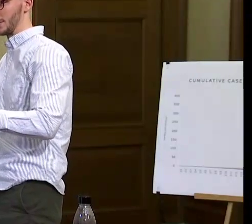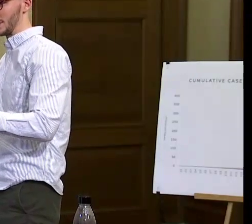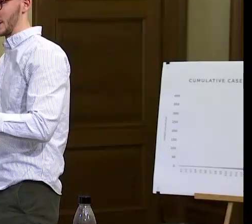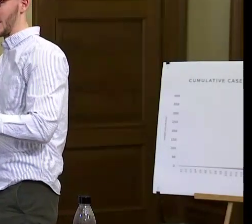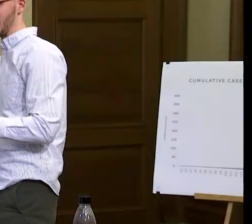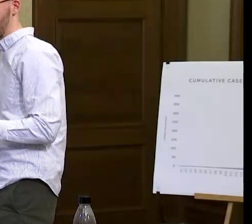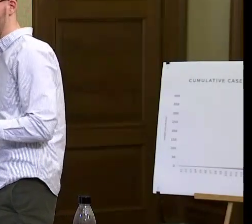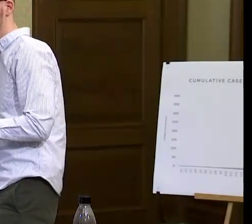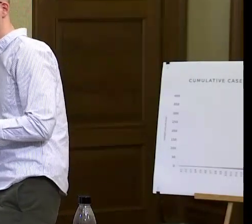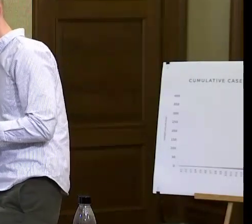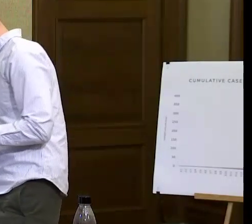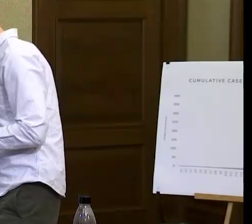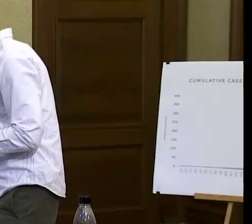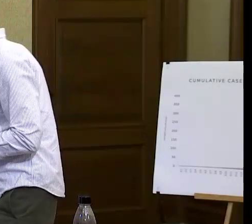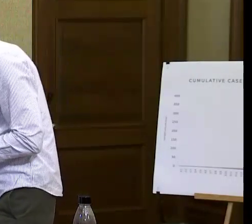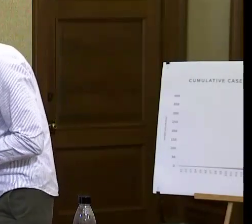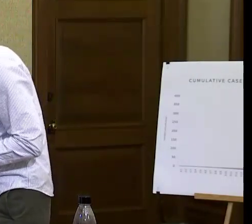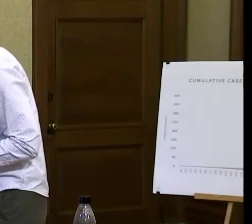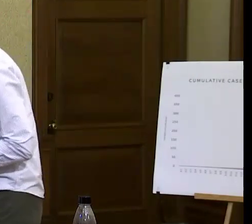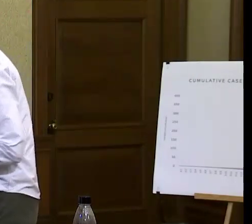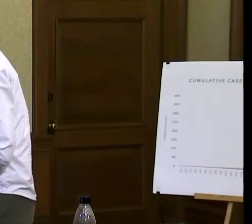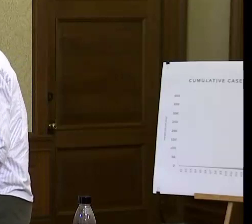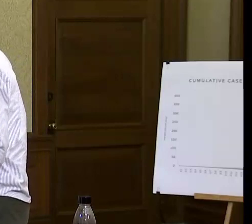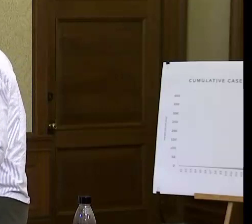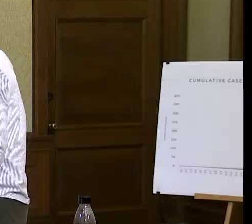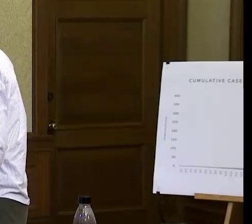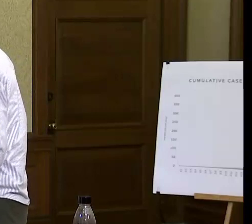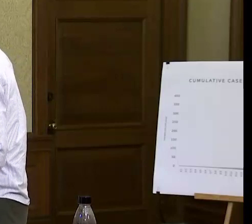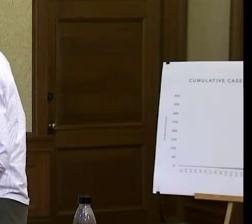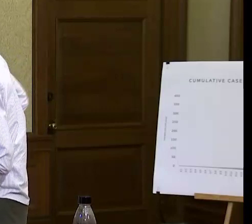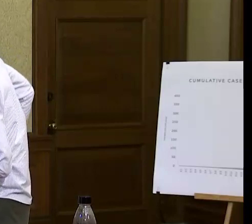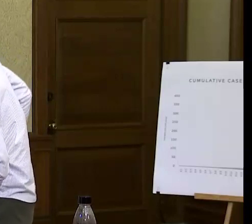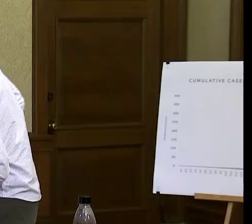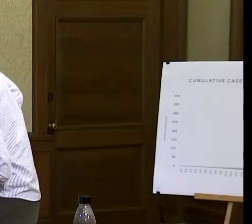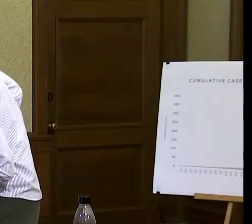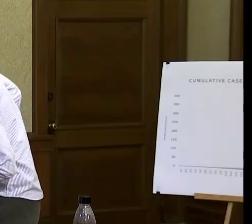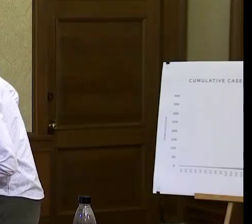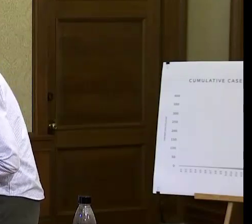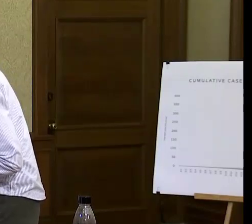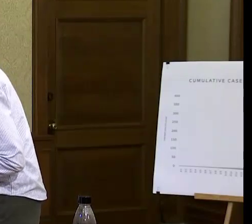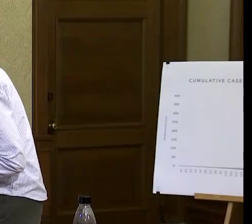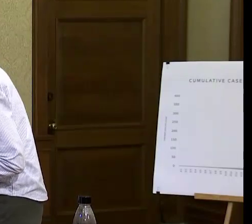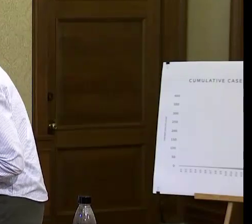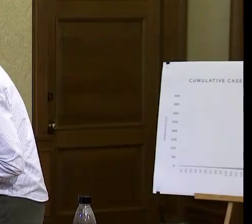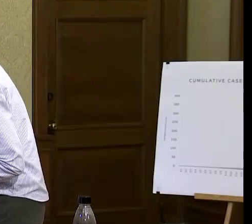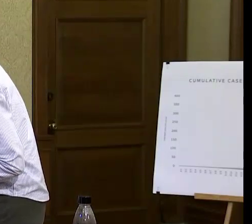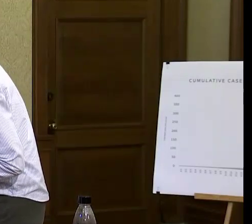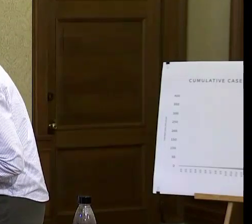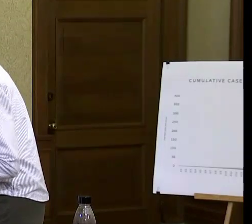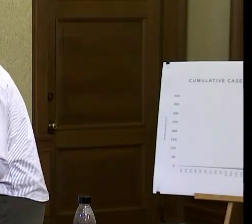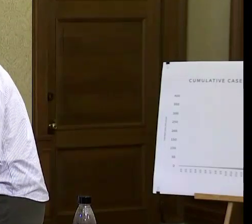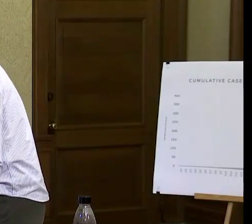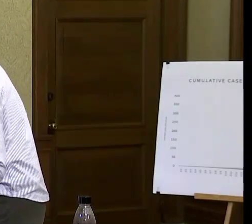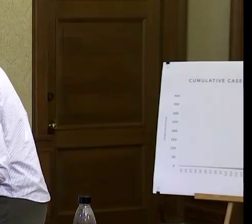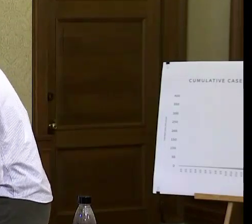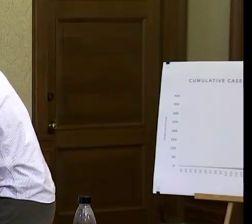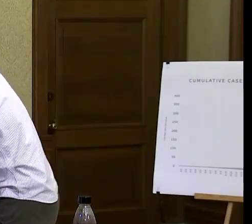Yes, we can take you out. Yep. So I don't need to email her and ask when they're gonna go off